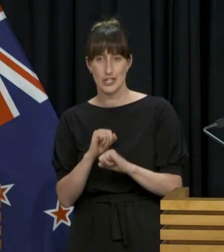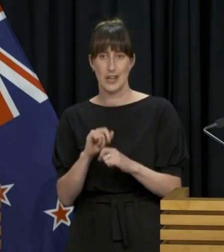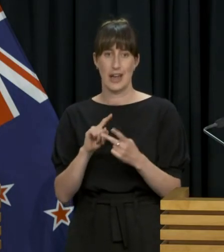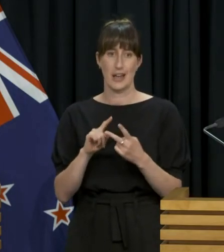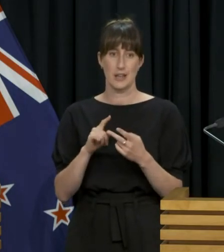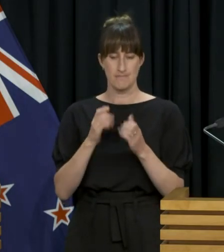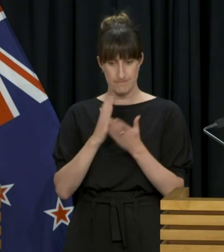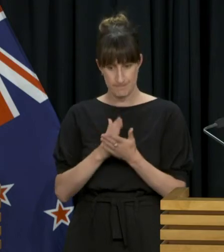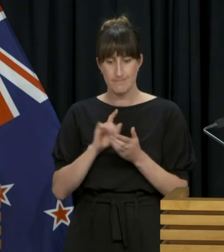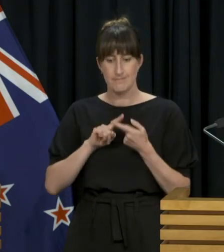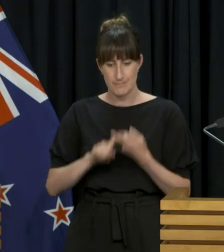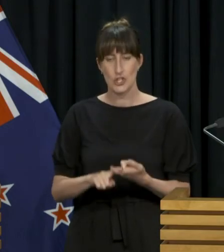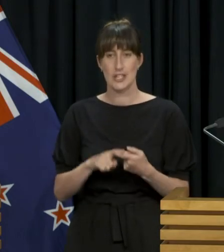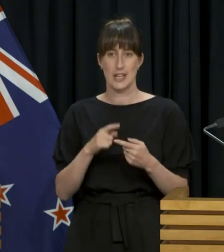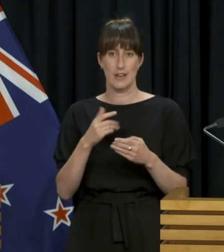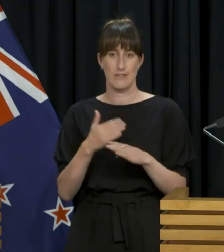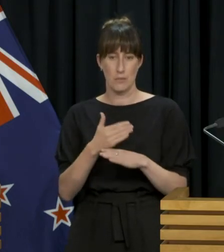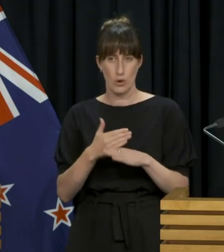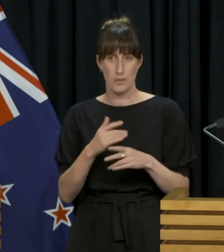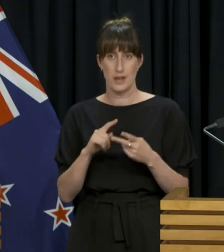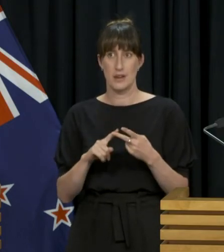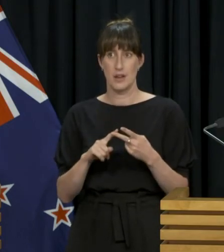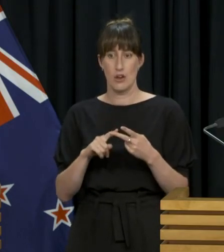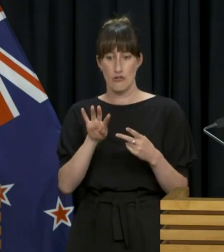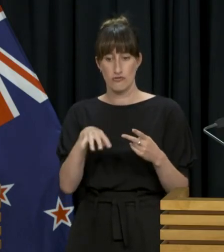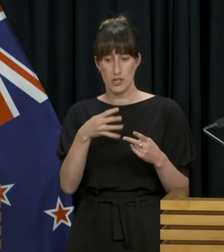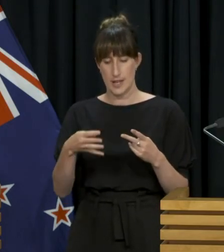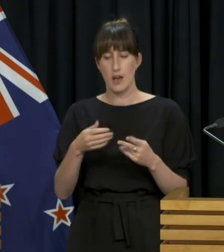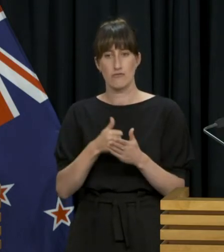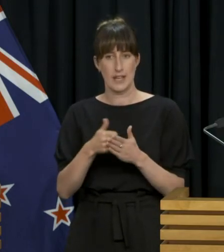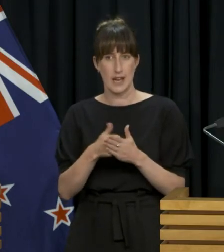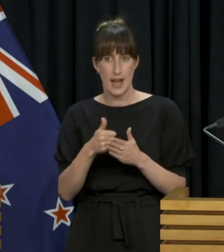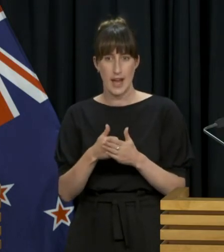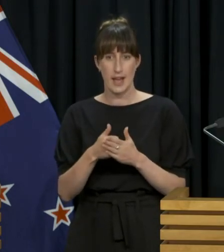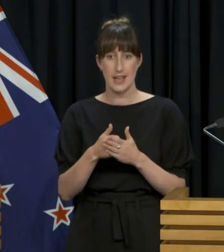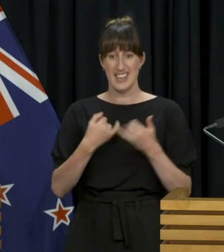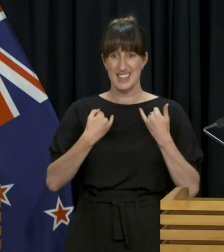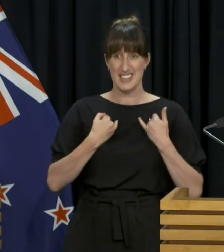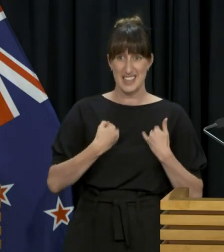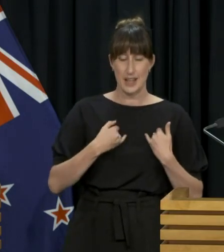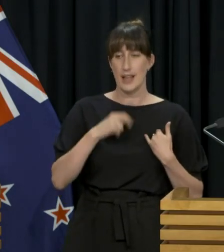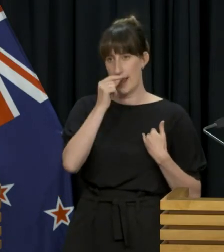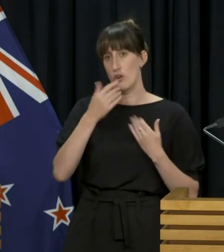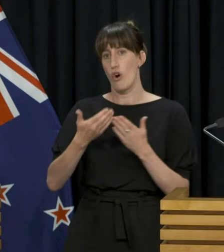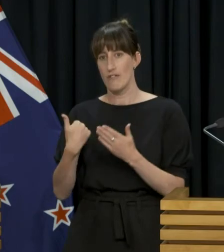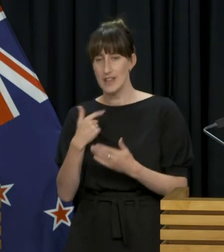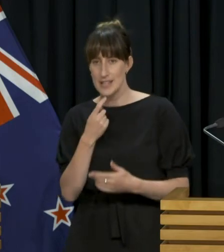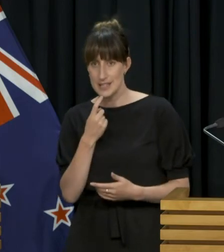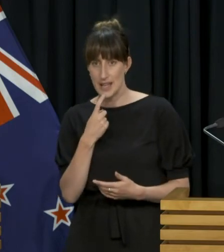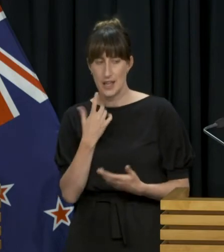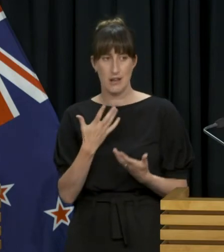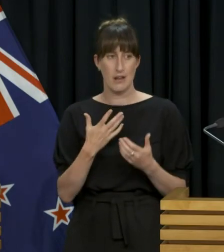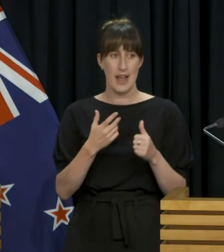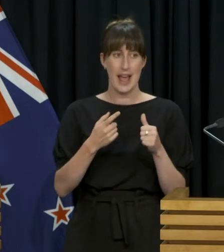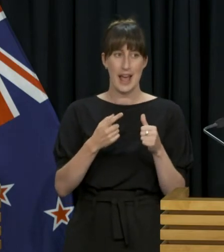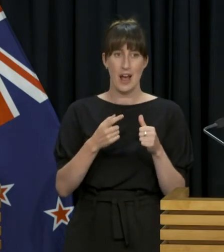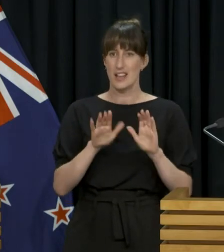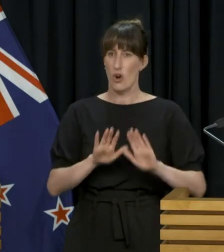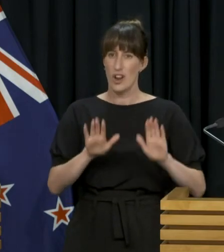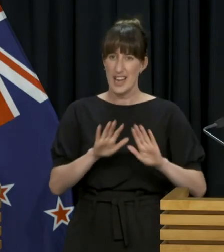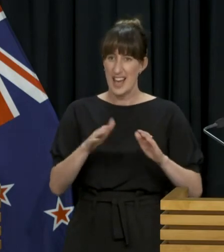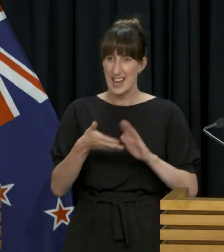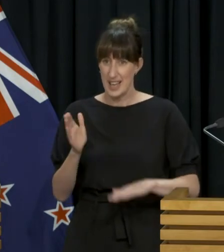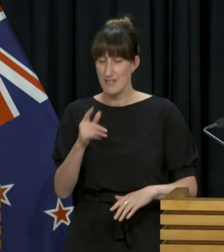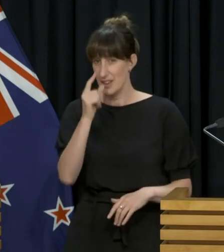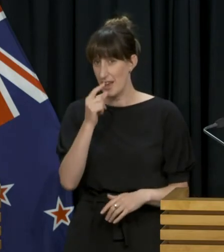they have a regular roster, they have sick leave, annual leave, and all of those other things that goes with that. Now, that meant that some of the people who